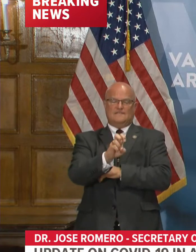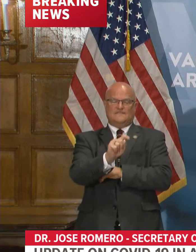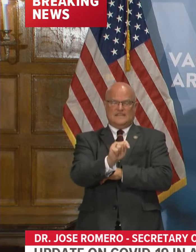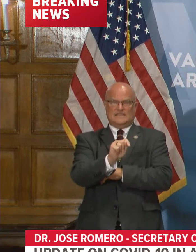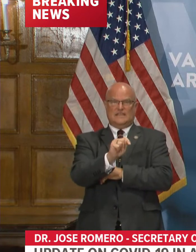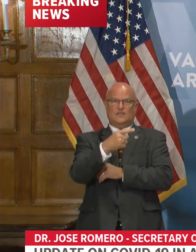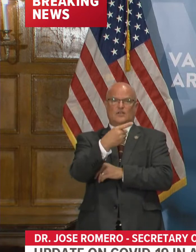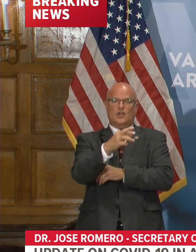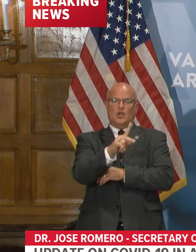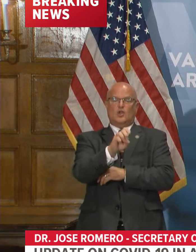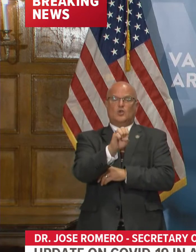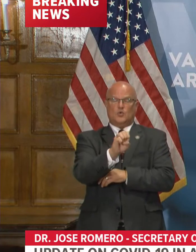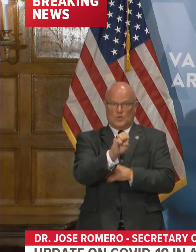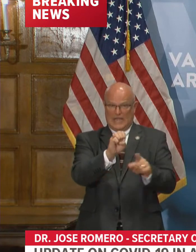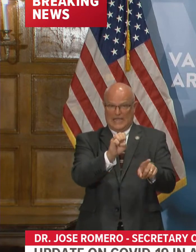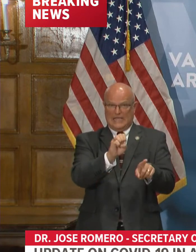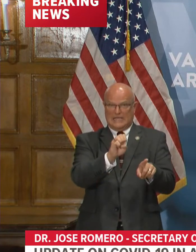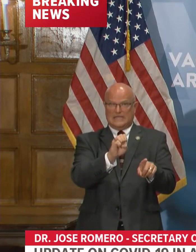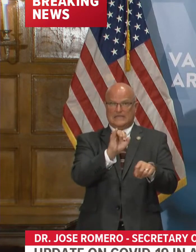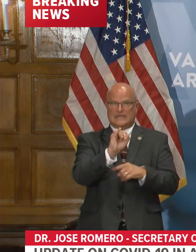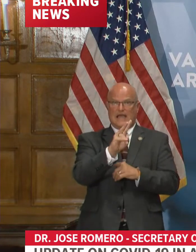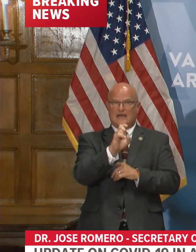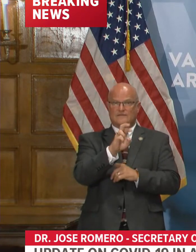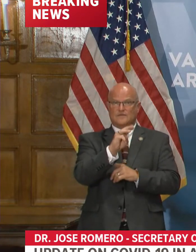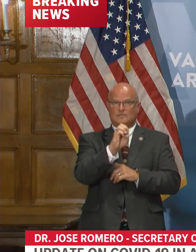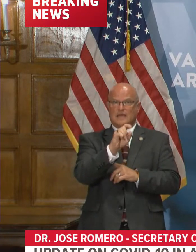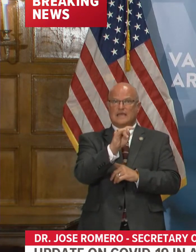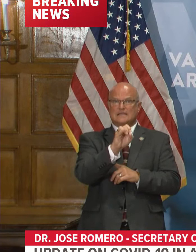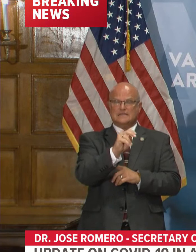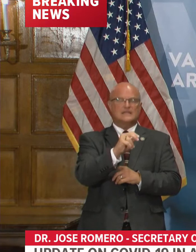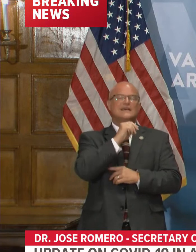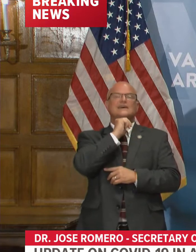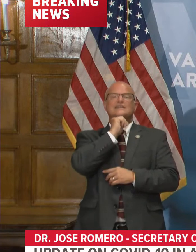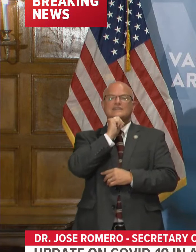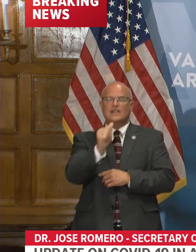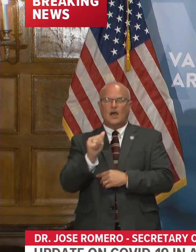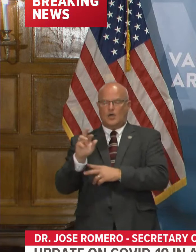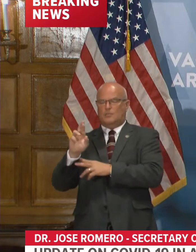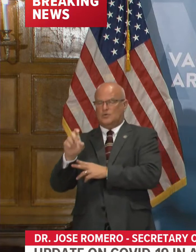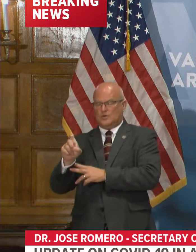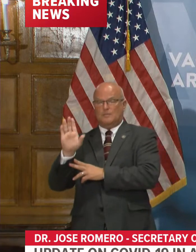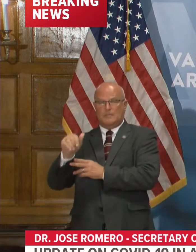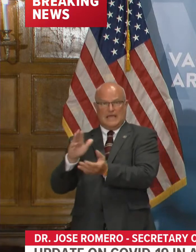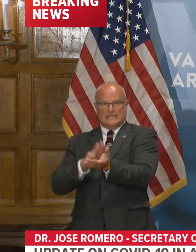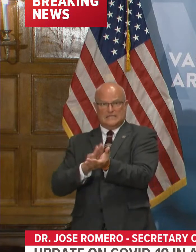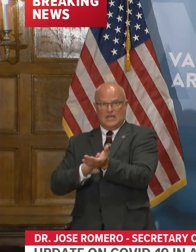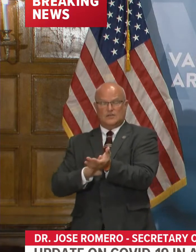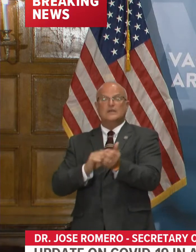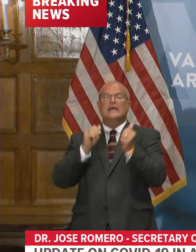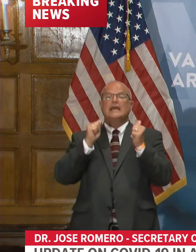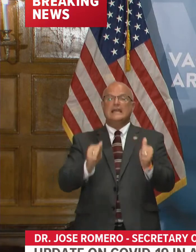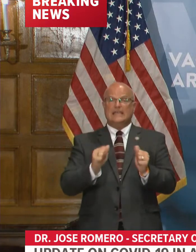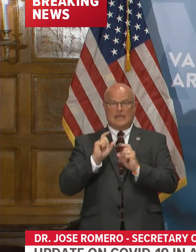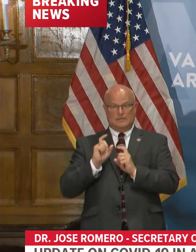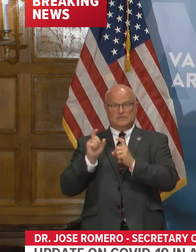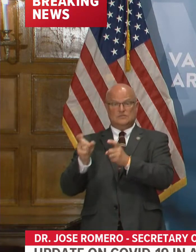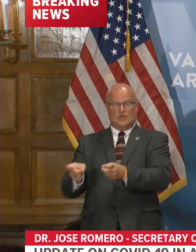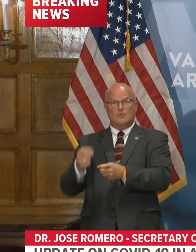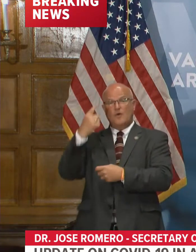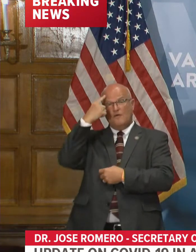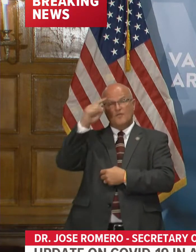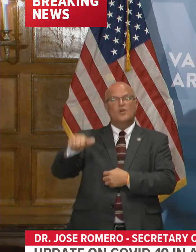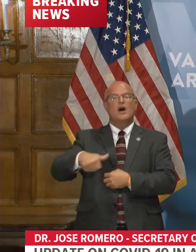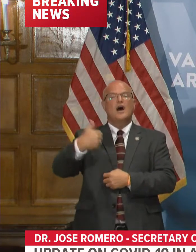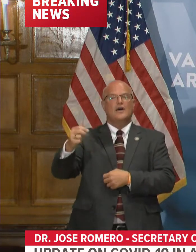grade ivermectin, not to prescription grade ivermectin. Ivermectin can be prescribed off-label for